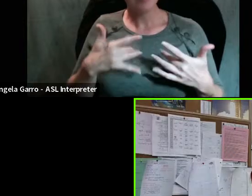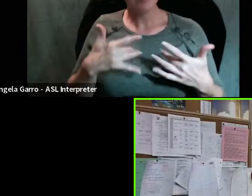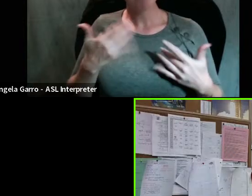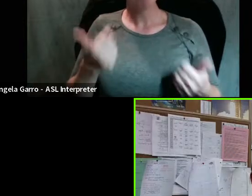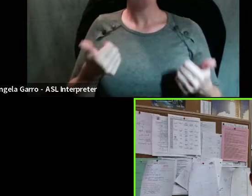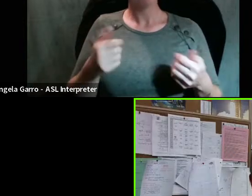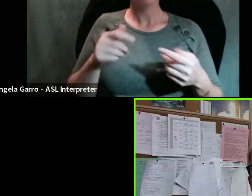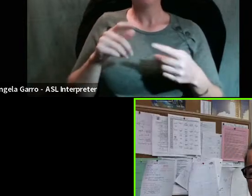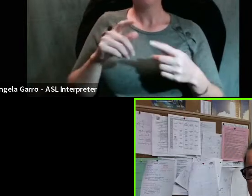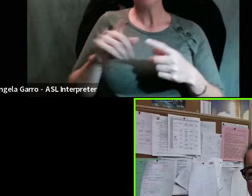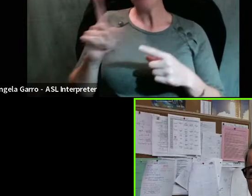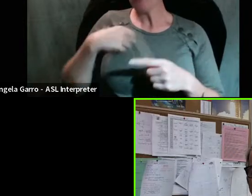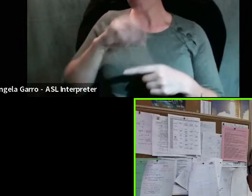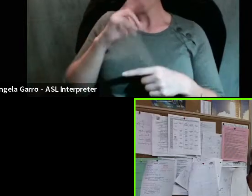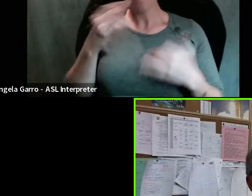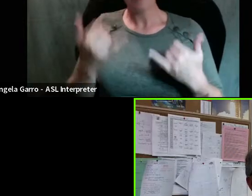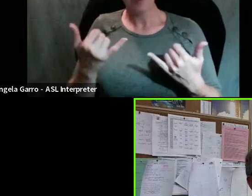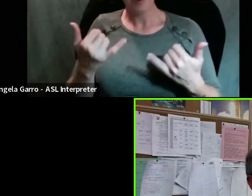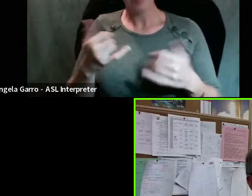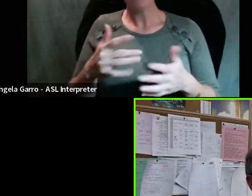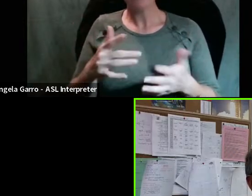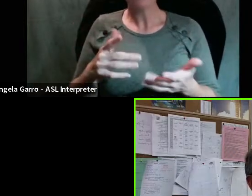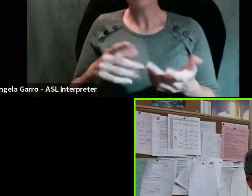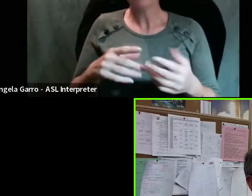now, and there's a lot to celebrate.